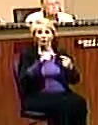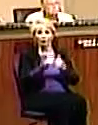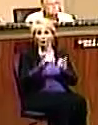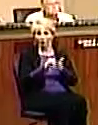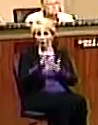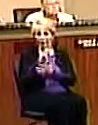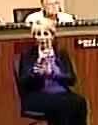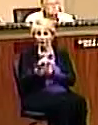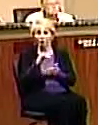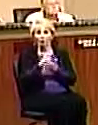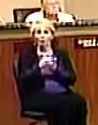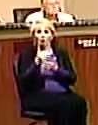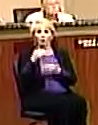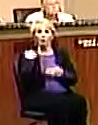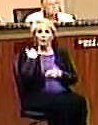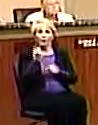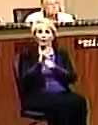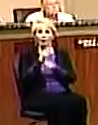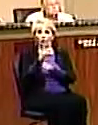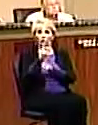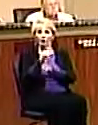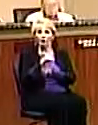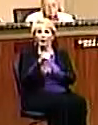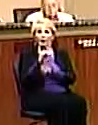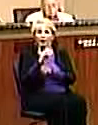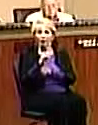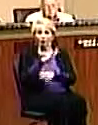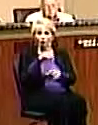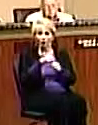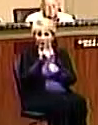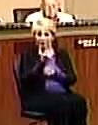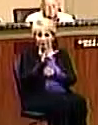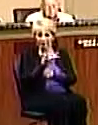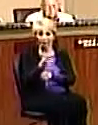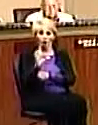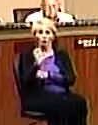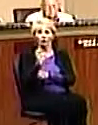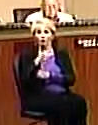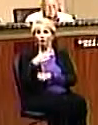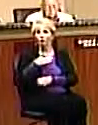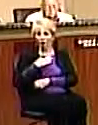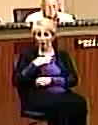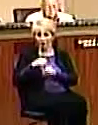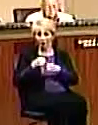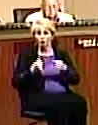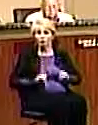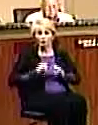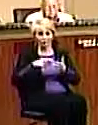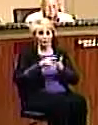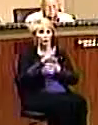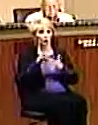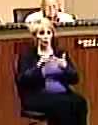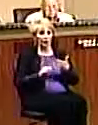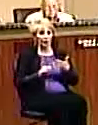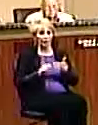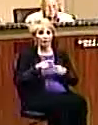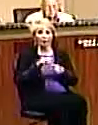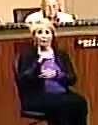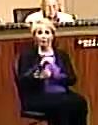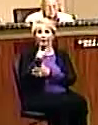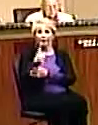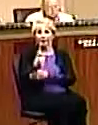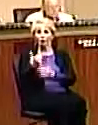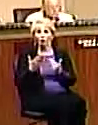And whereas Morganton will hold its annual Relay for Life involving several hundred volunteers and survivors this weekend of May